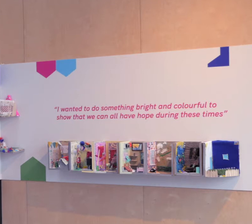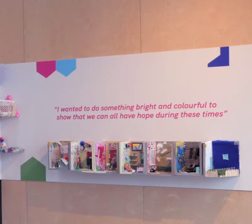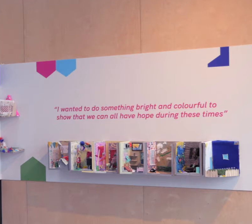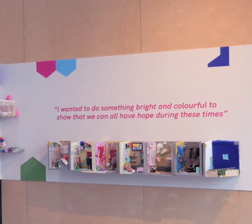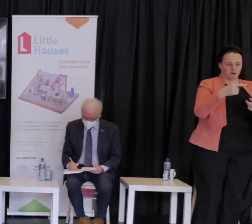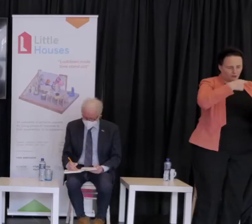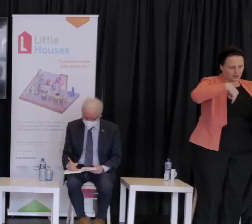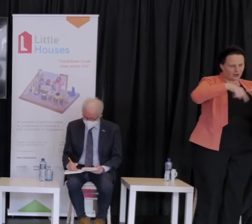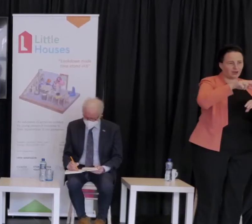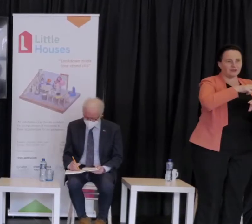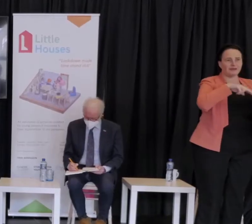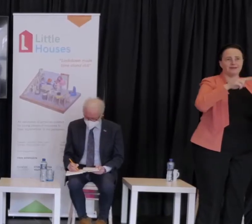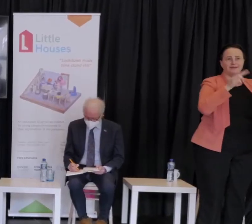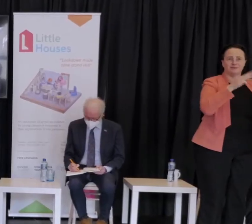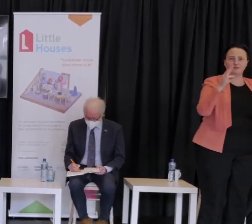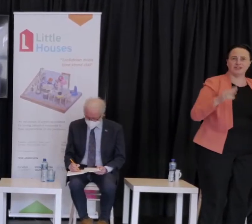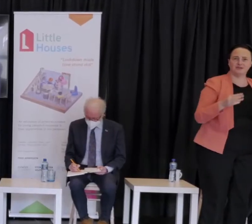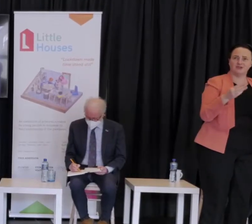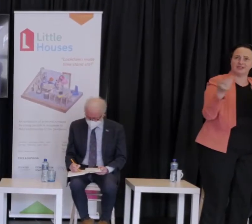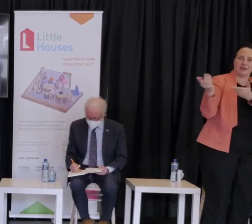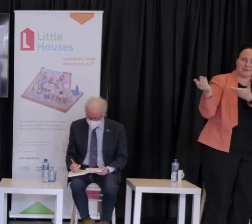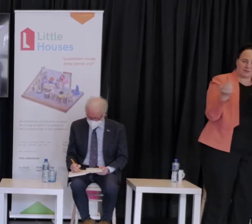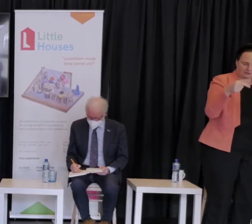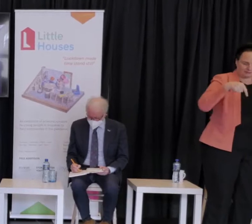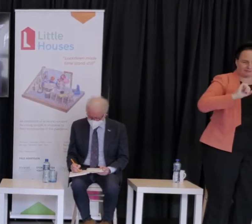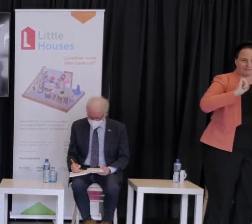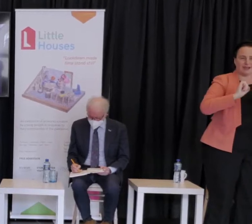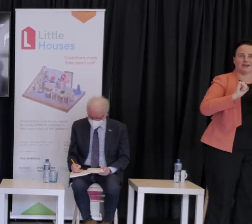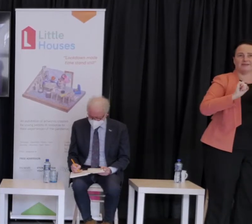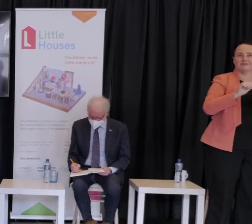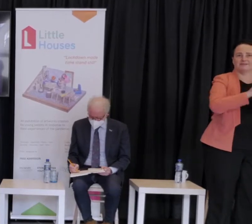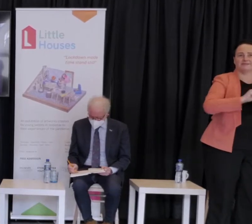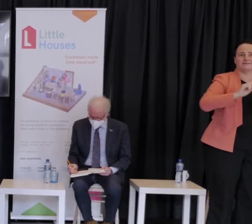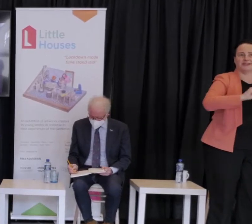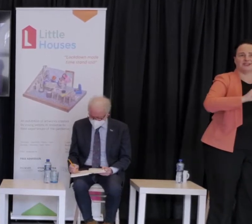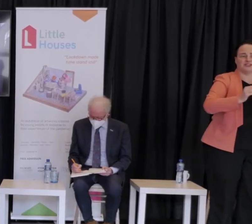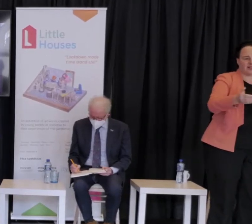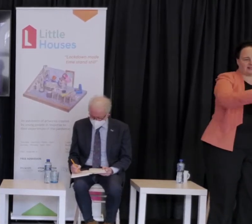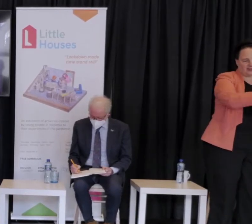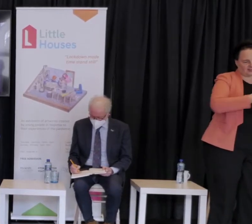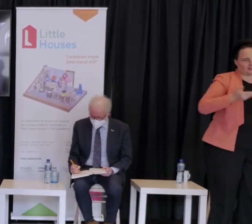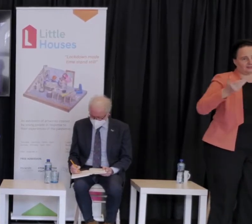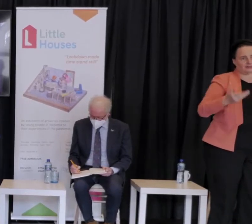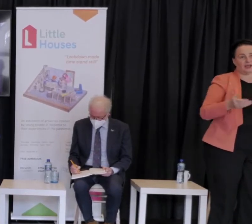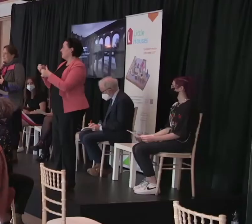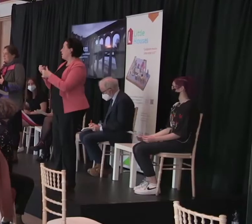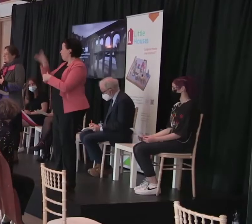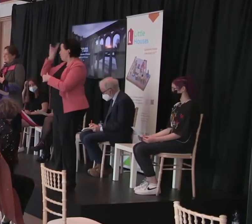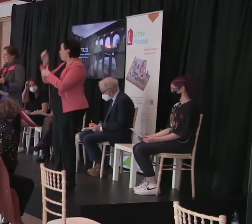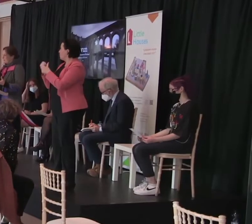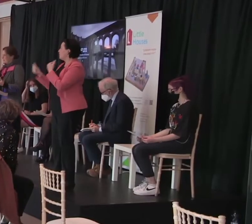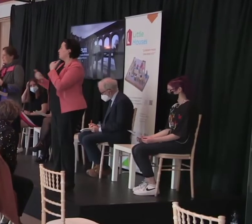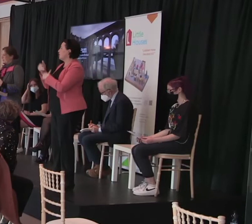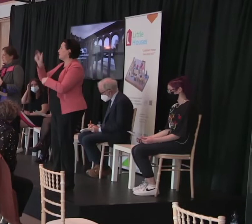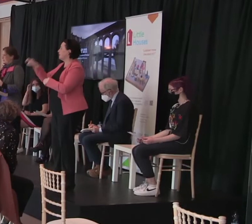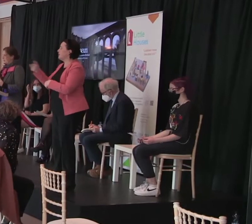Museum to bring these works into our national collection, and as well to hopefully inspire other young people to tell